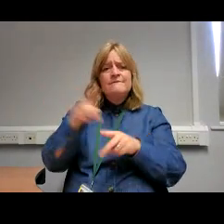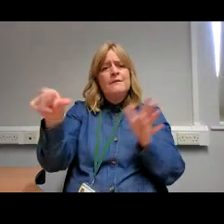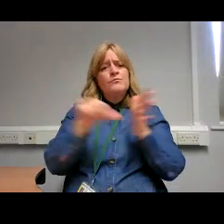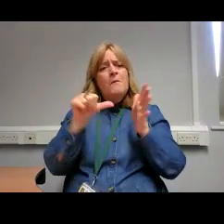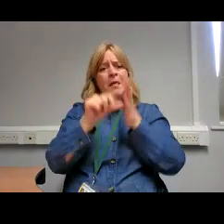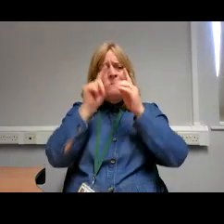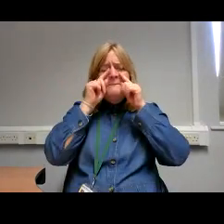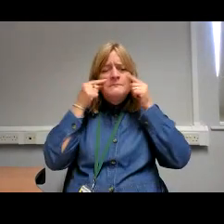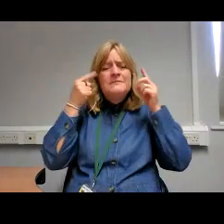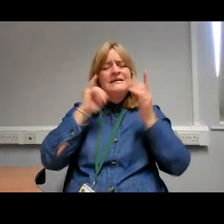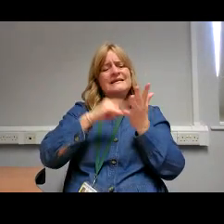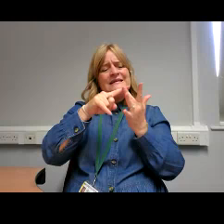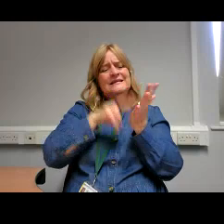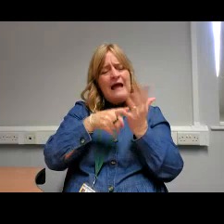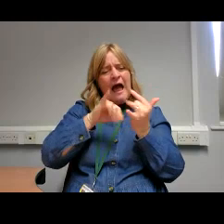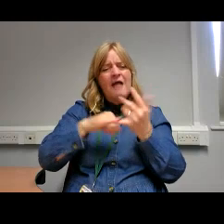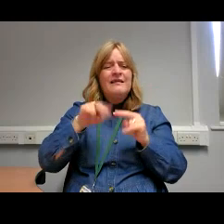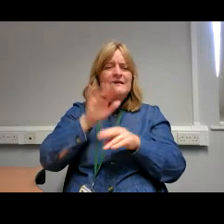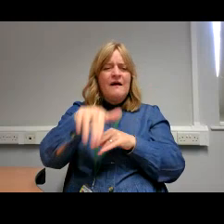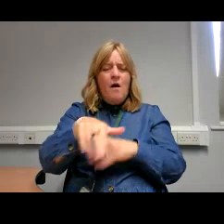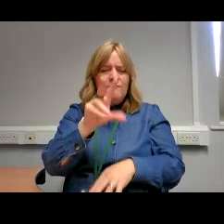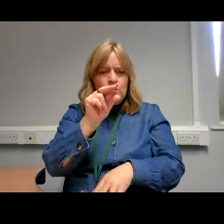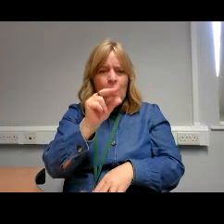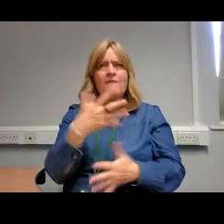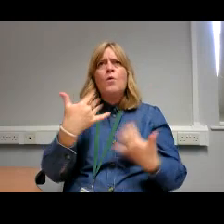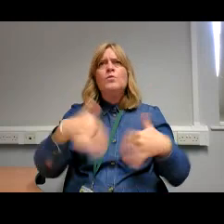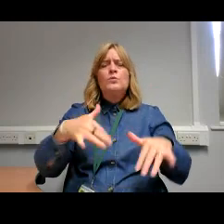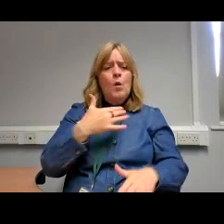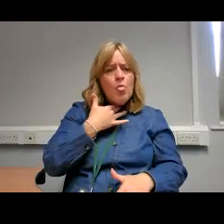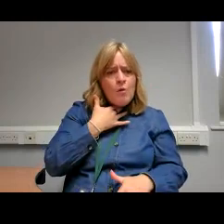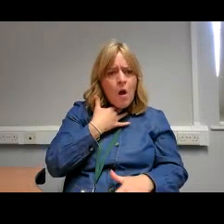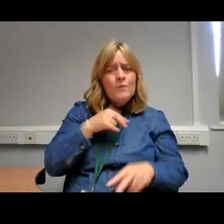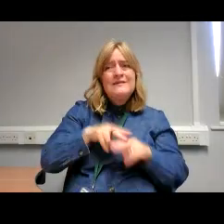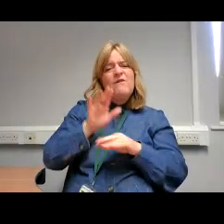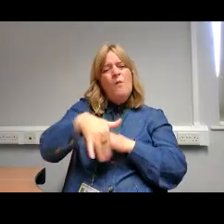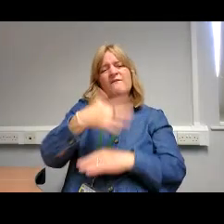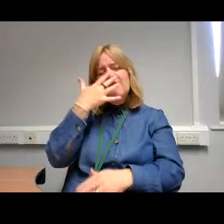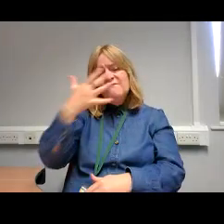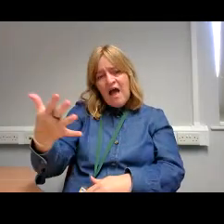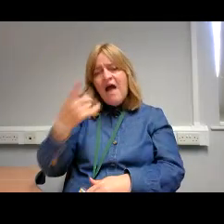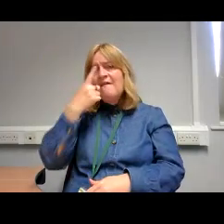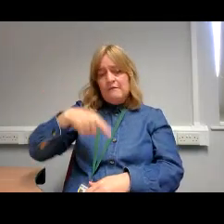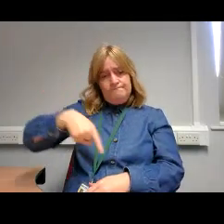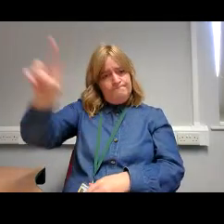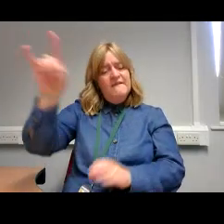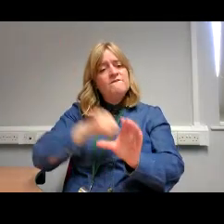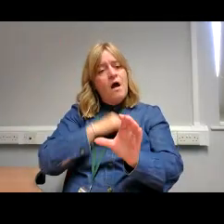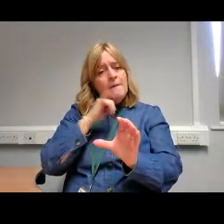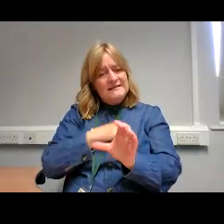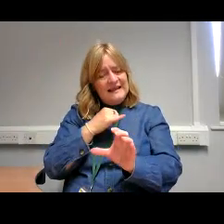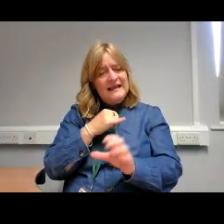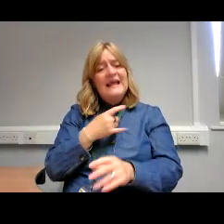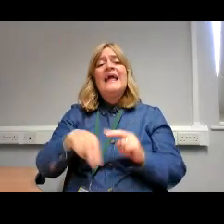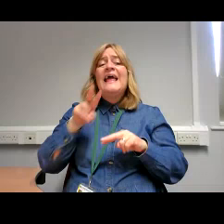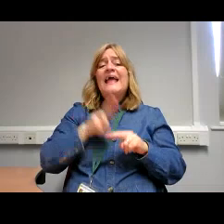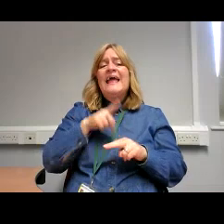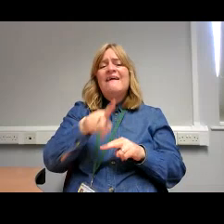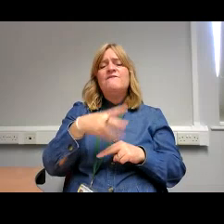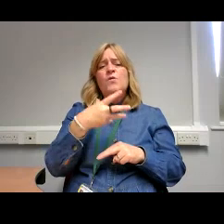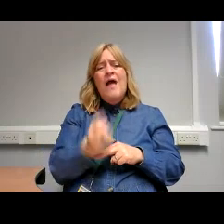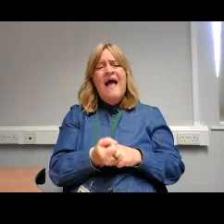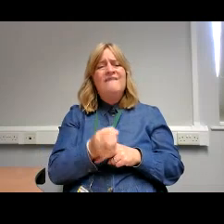over. If you've got a sore throat and you're over 5 years old, you can be seen in community pharmacy. If you've got a urinary